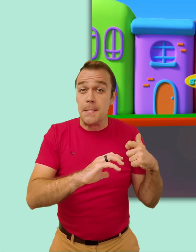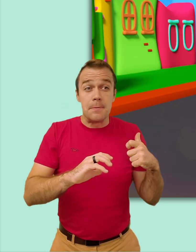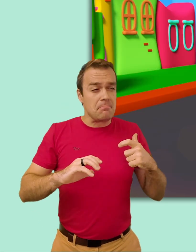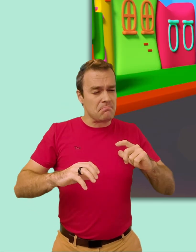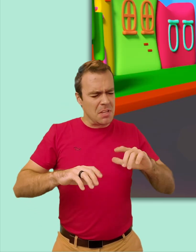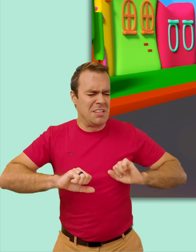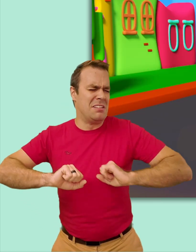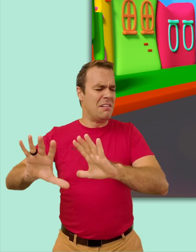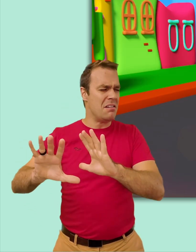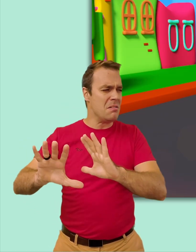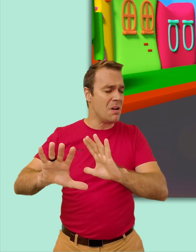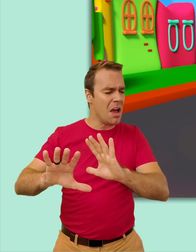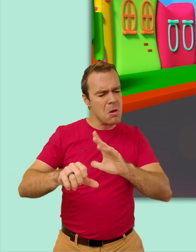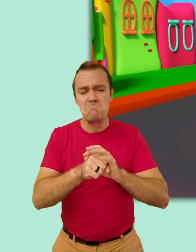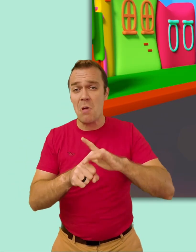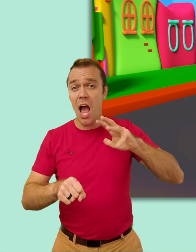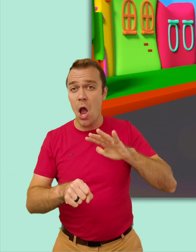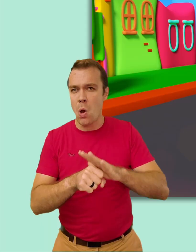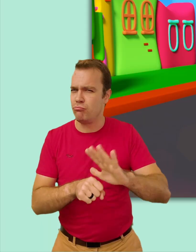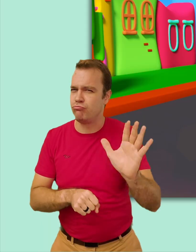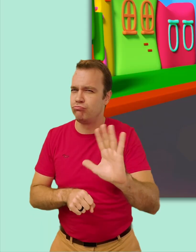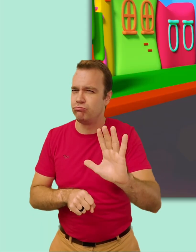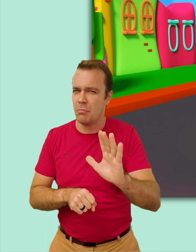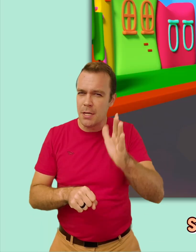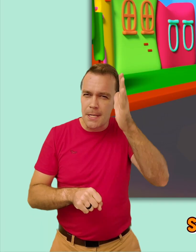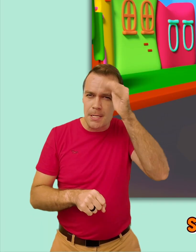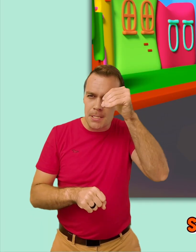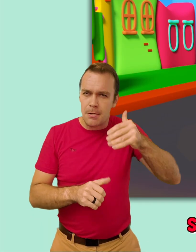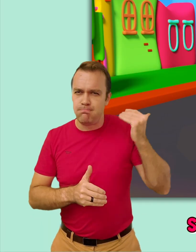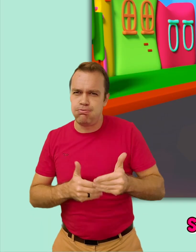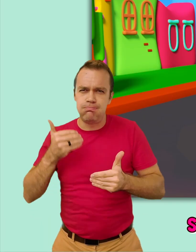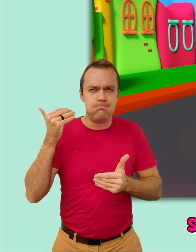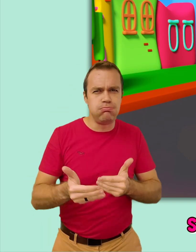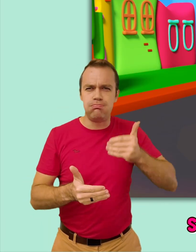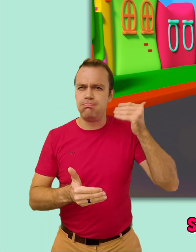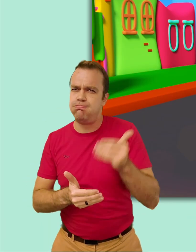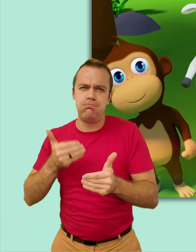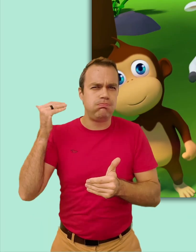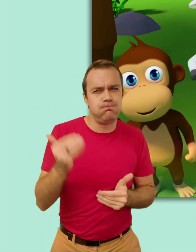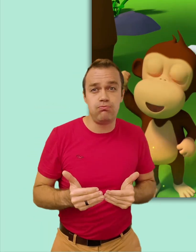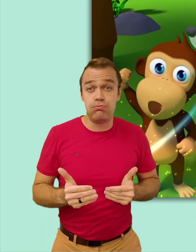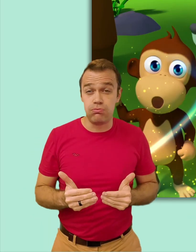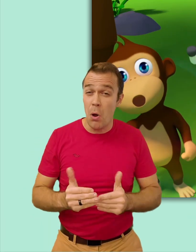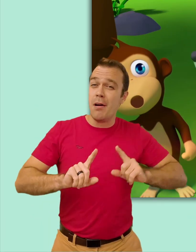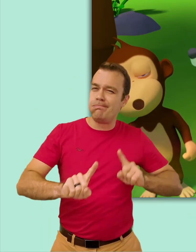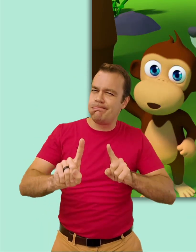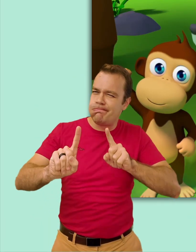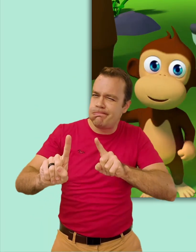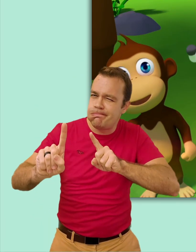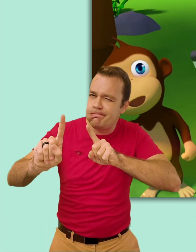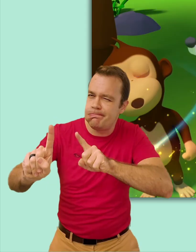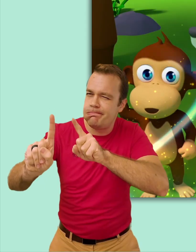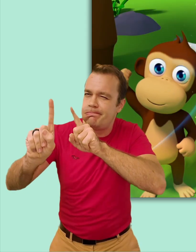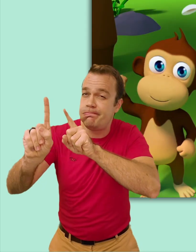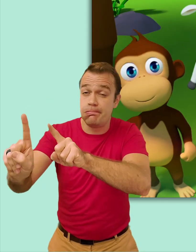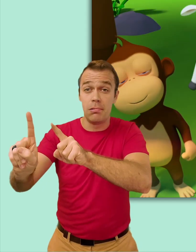a stop, I will not blow my top. I'll keep on my path, slow or fast, high or low. We go, we go,